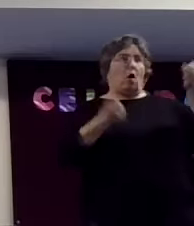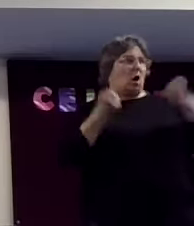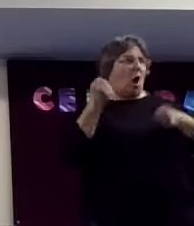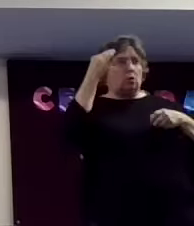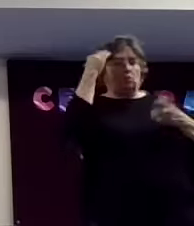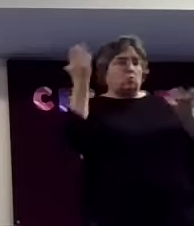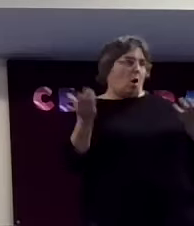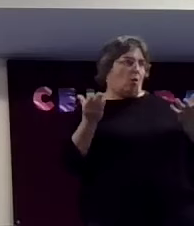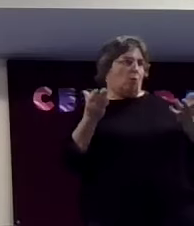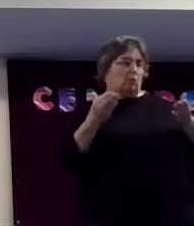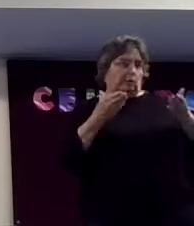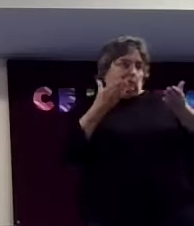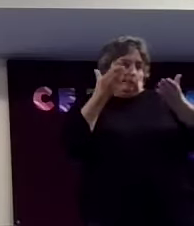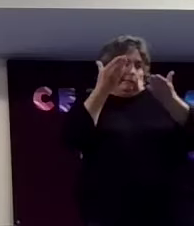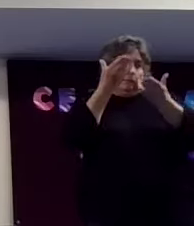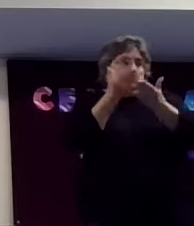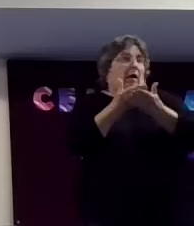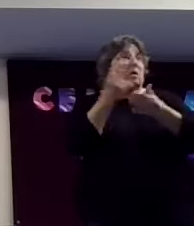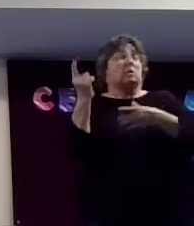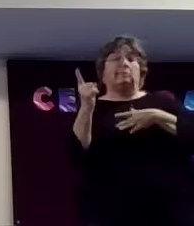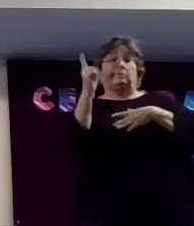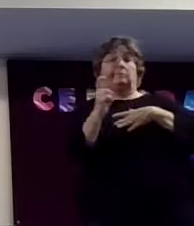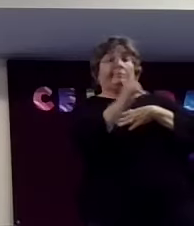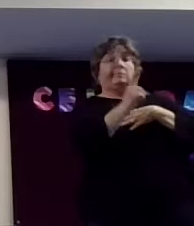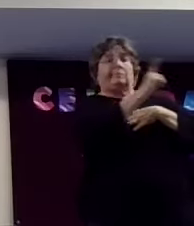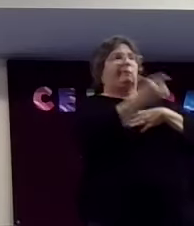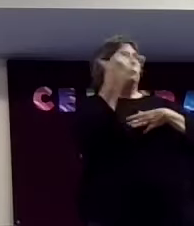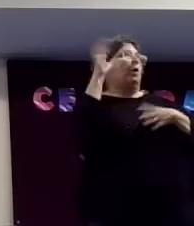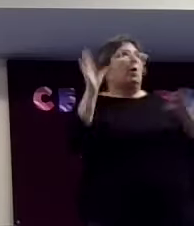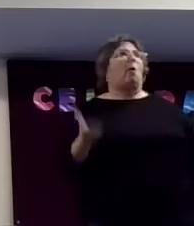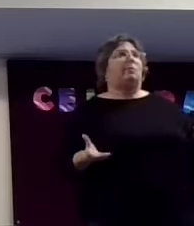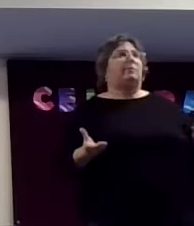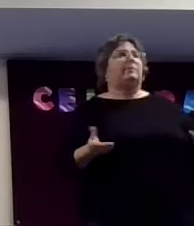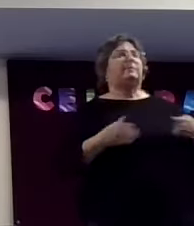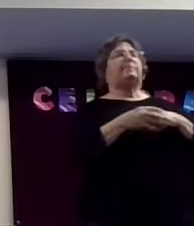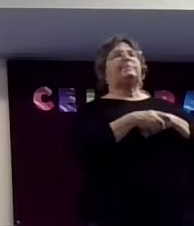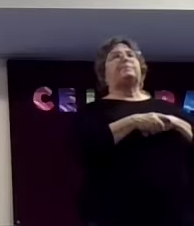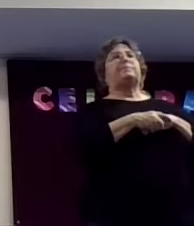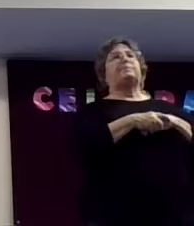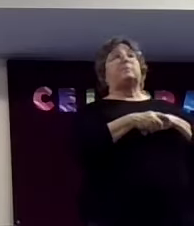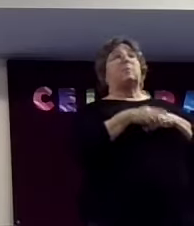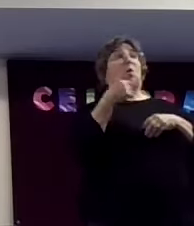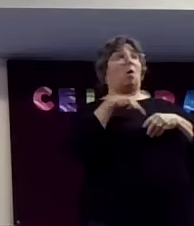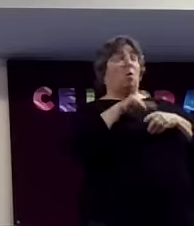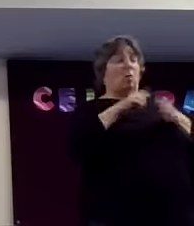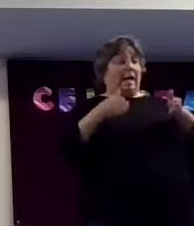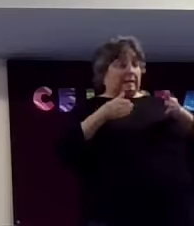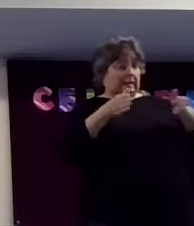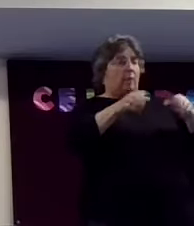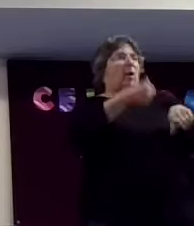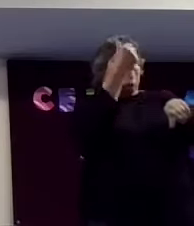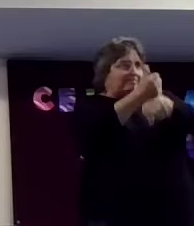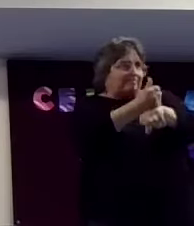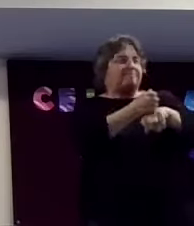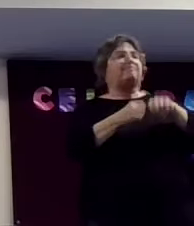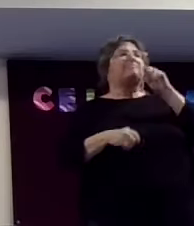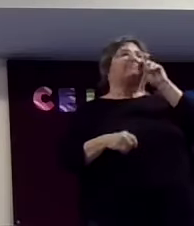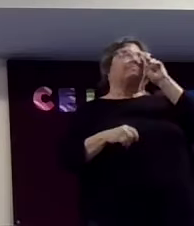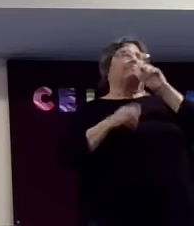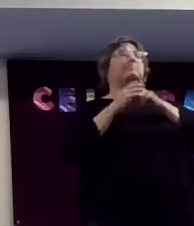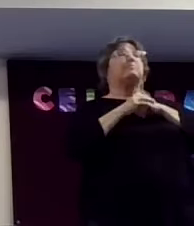to know approaching that there may be someone in that crosswalk. So we got sidewalks installed.